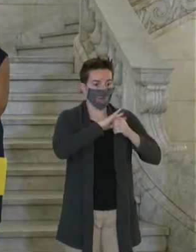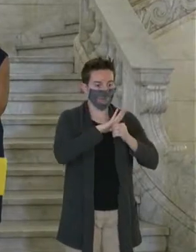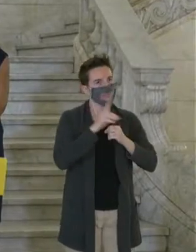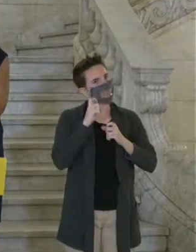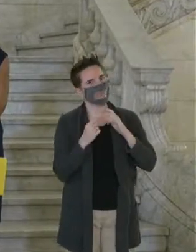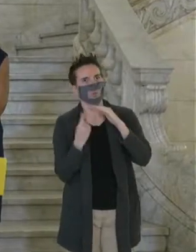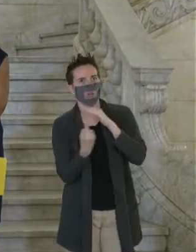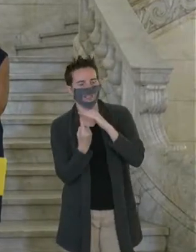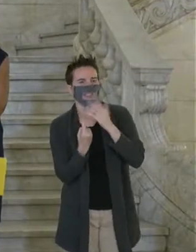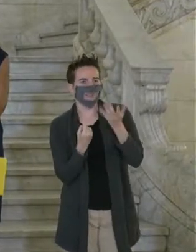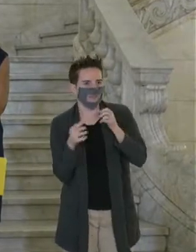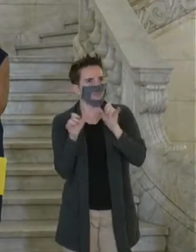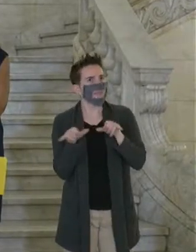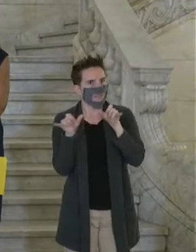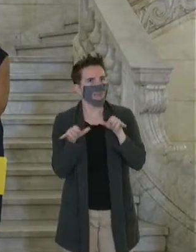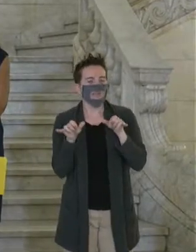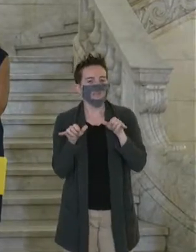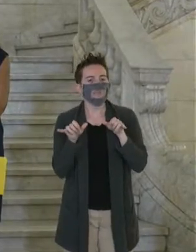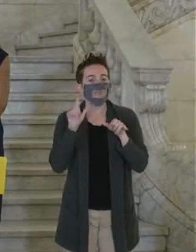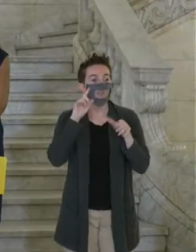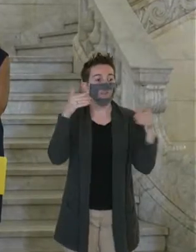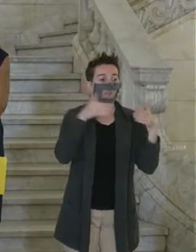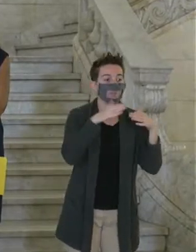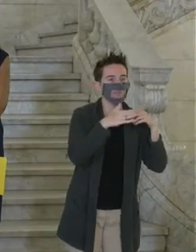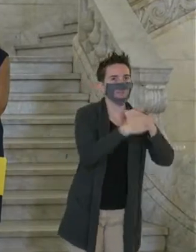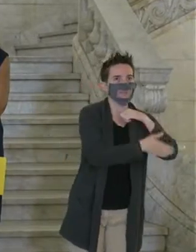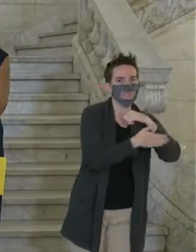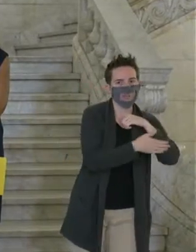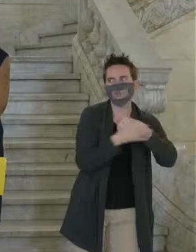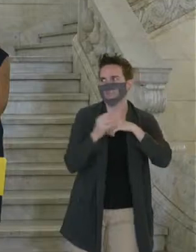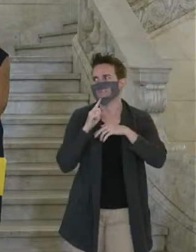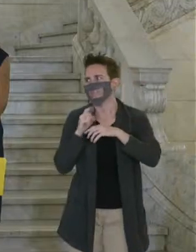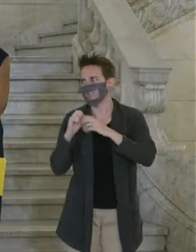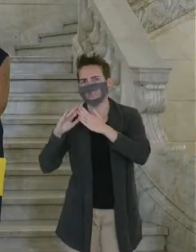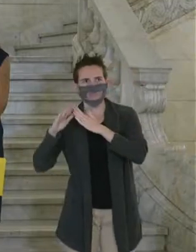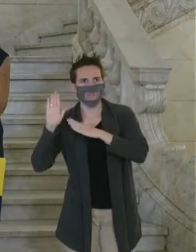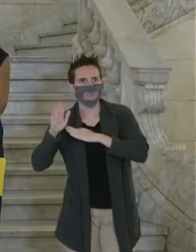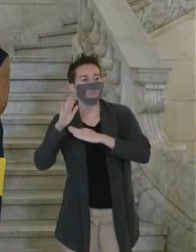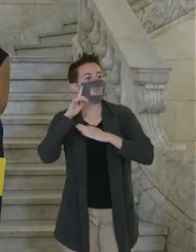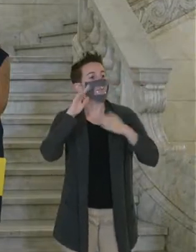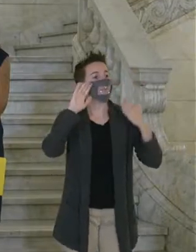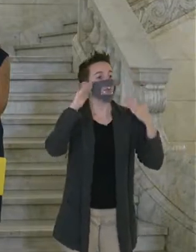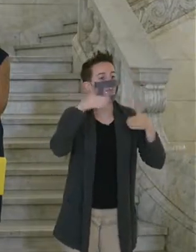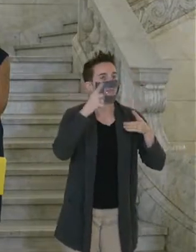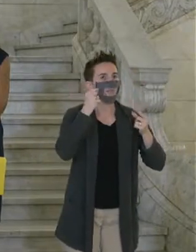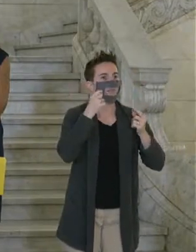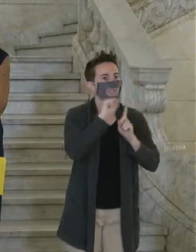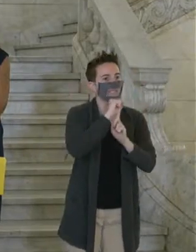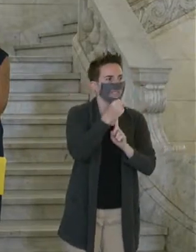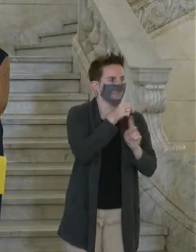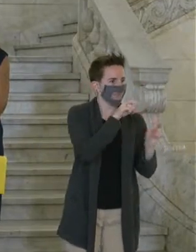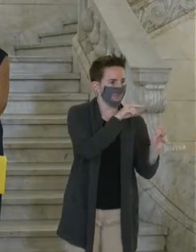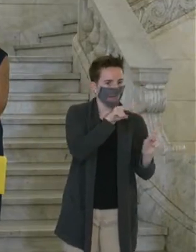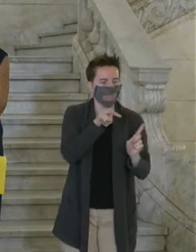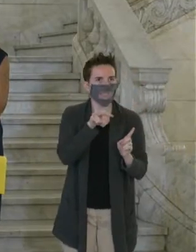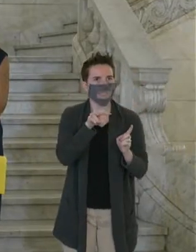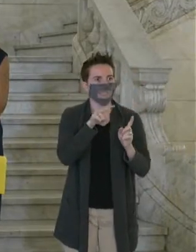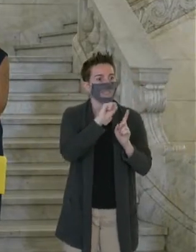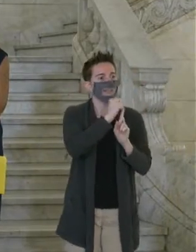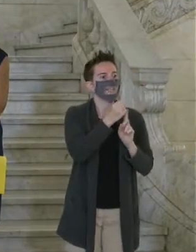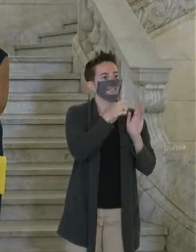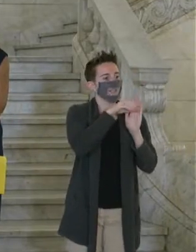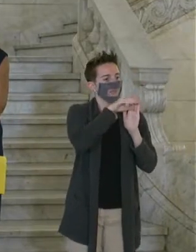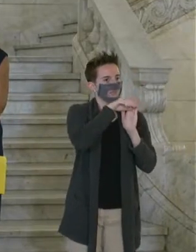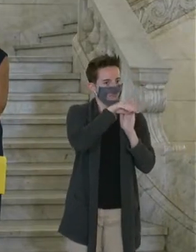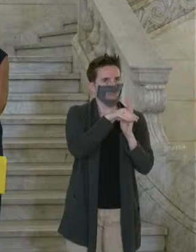COVID-19, our focus in the county and sure in the city will be focusing on case tracking. Case numbers are now low enough, we can do